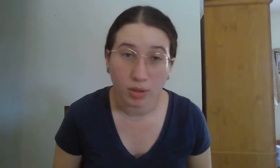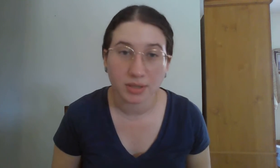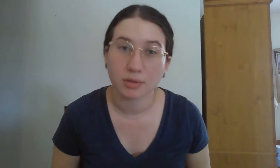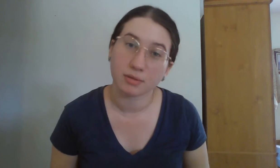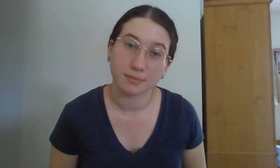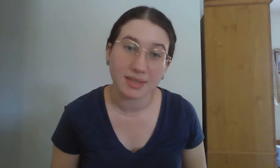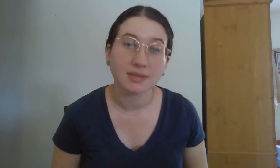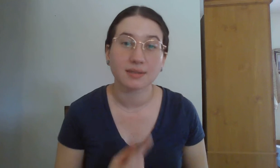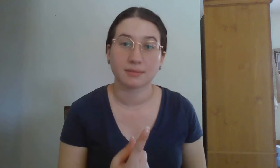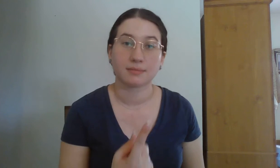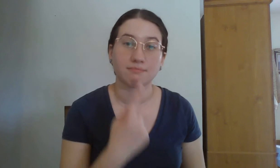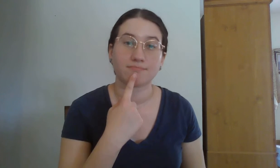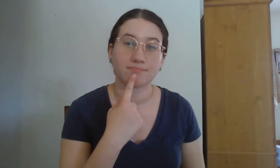Disappoint or miss.